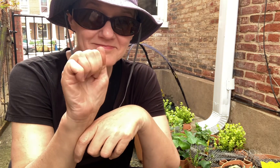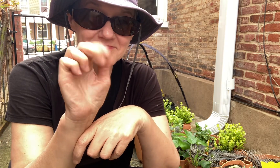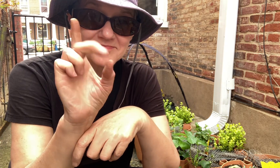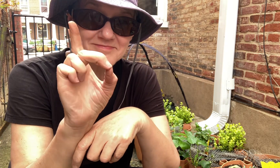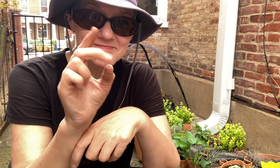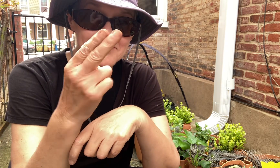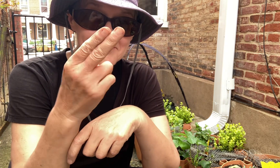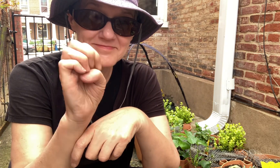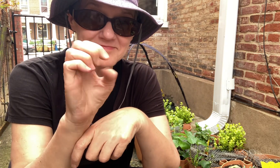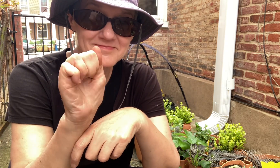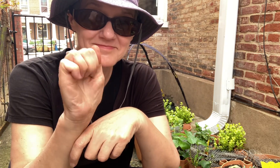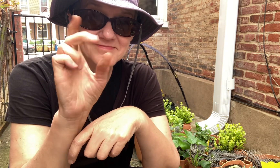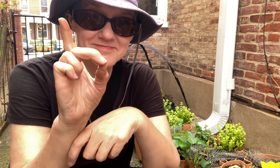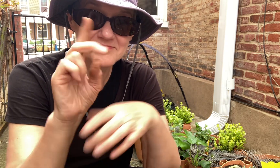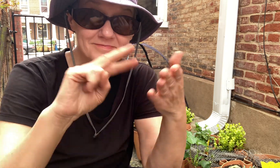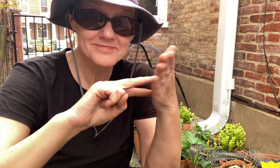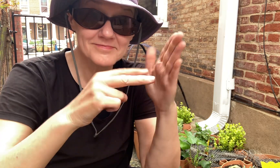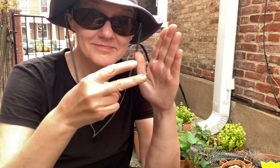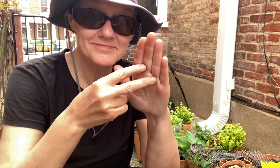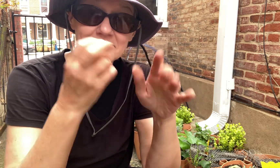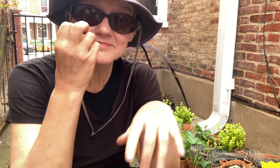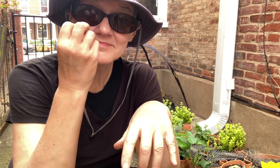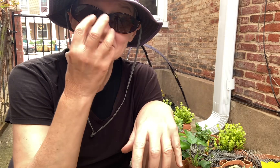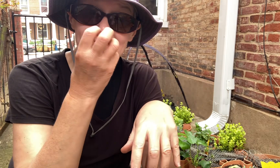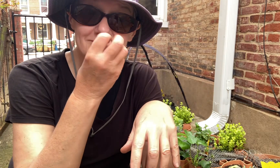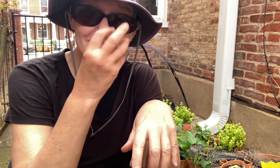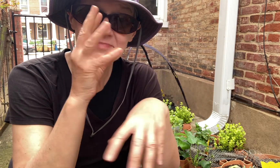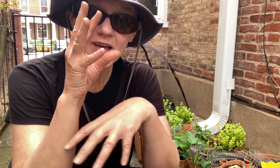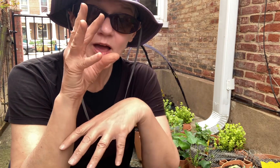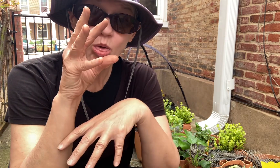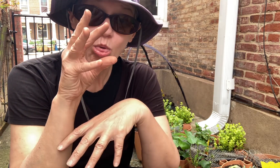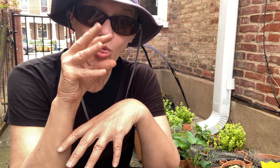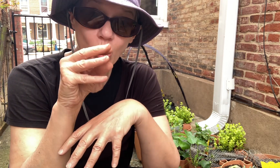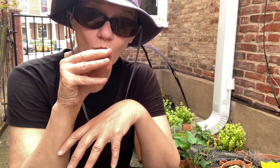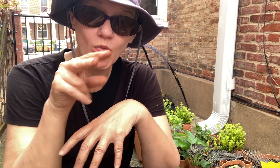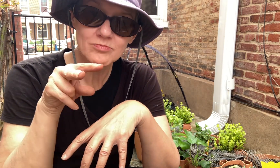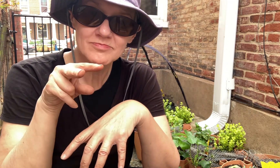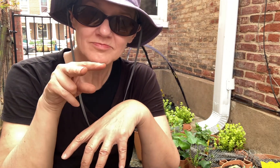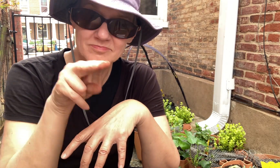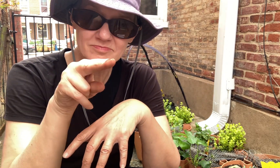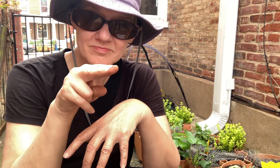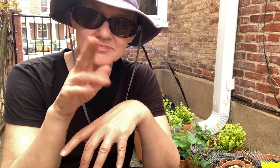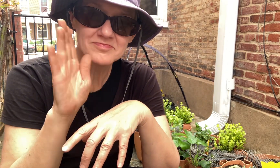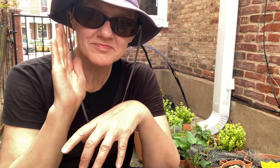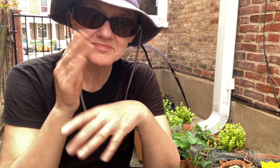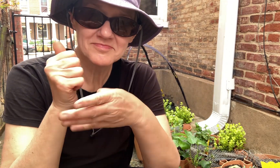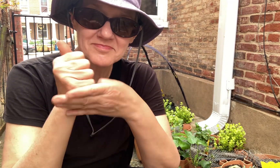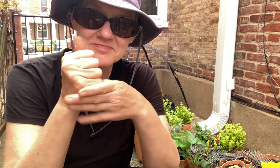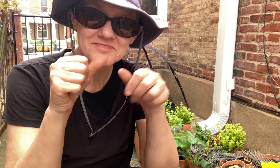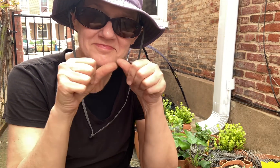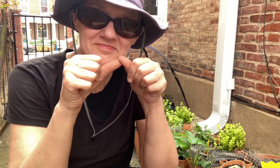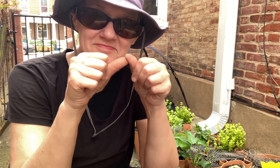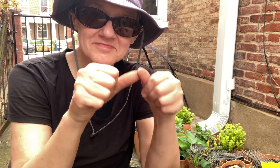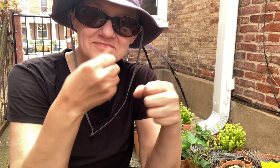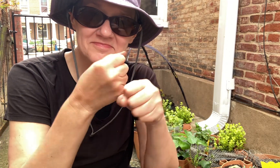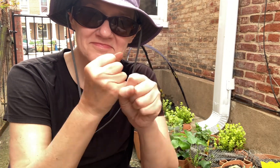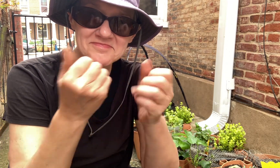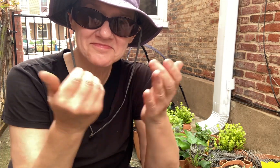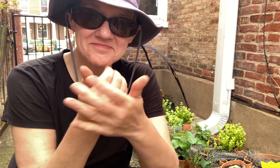Stock wants to be deadheaded, meaning when the flowers fade, cut them off, and it's going to help it continue